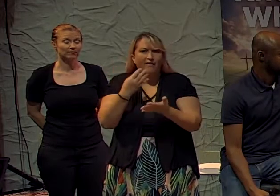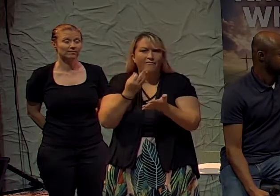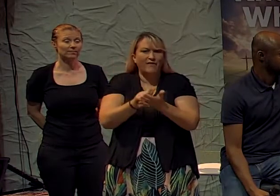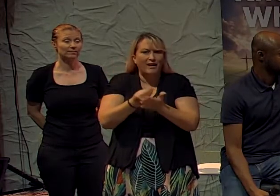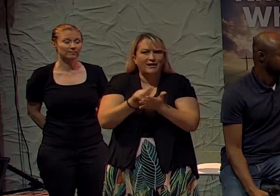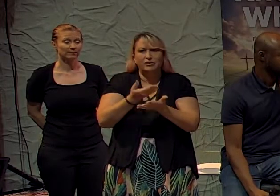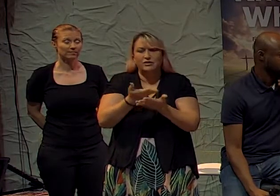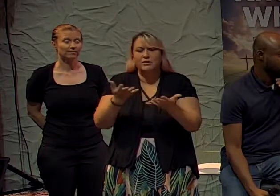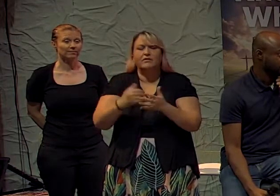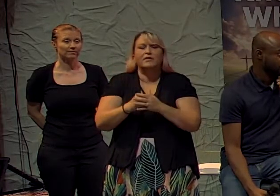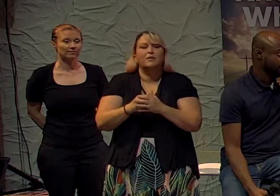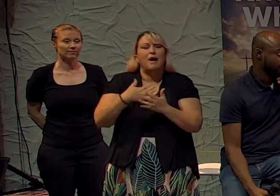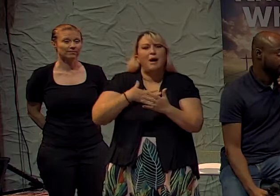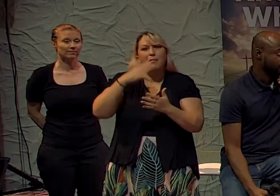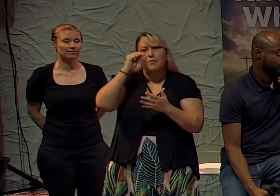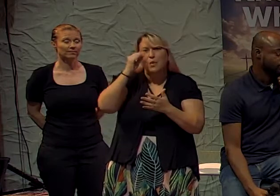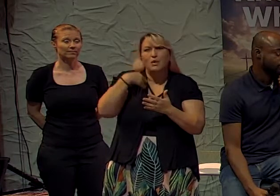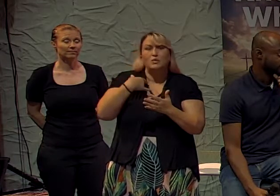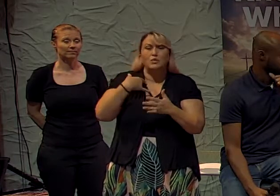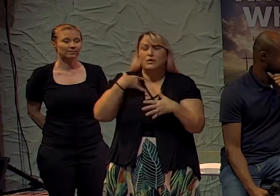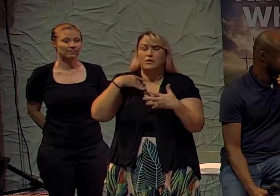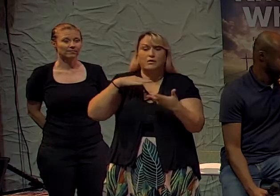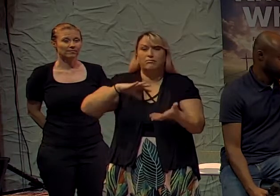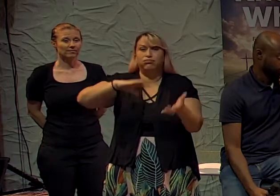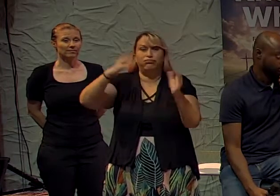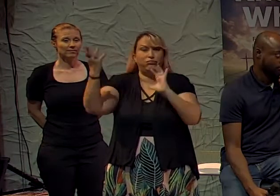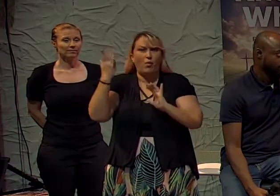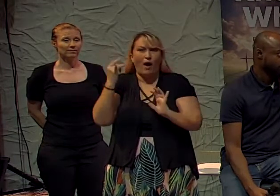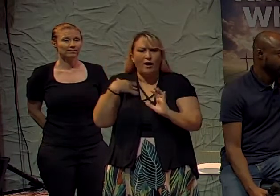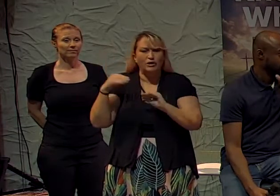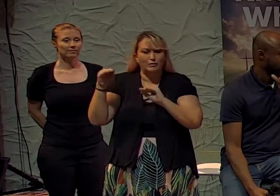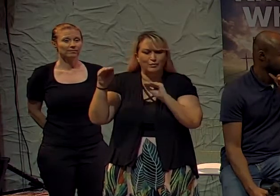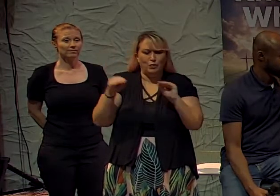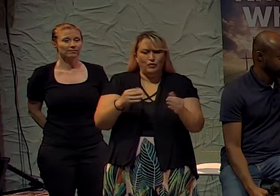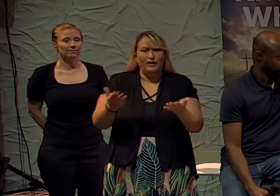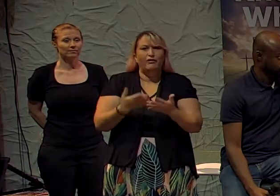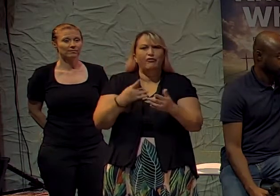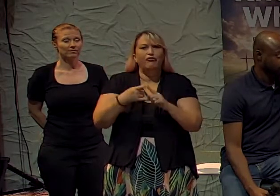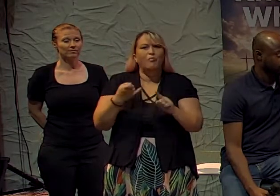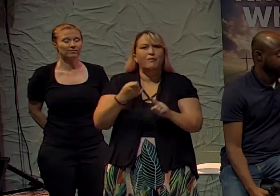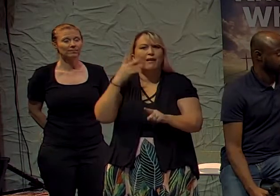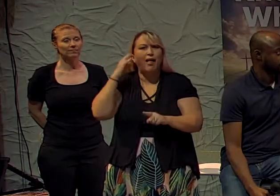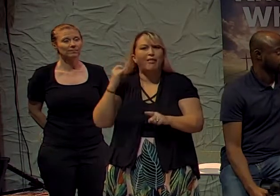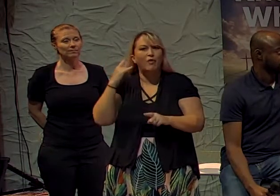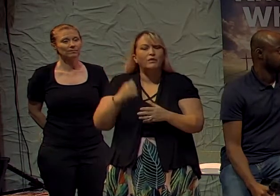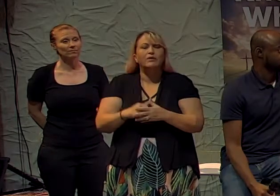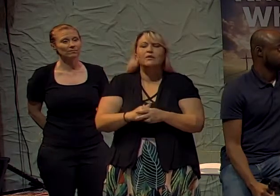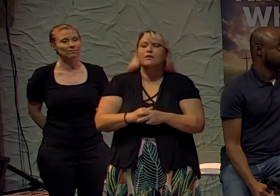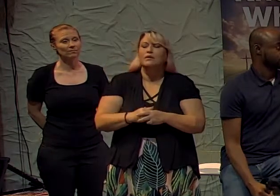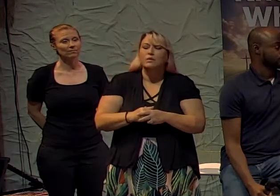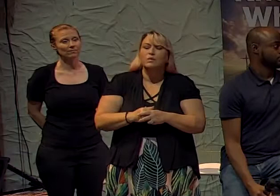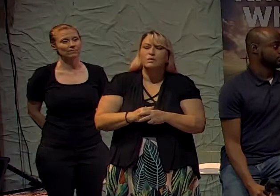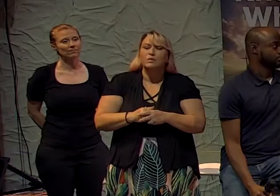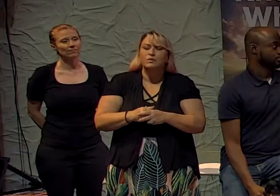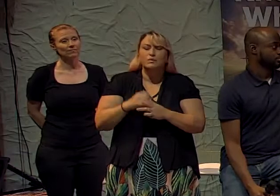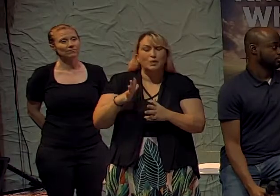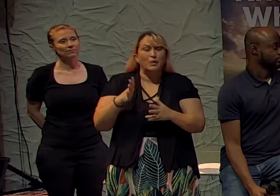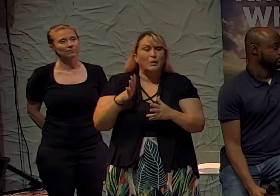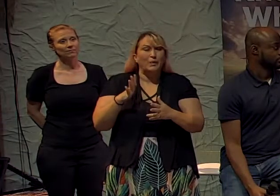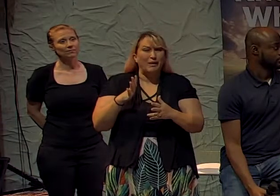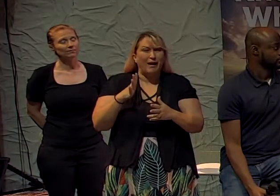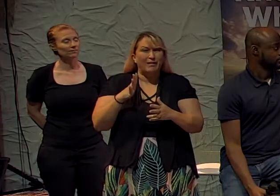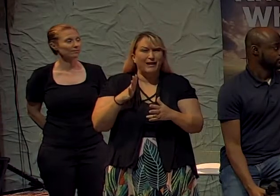disappointing. My boys were reeling because they had just moved from California. And then we kind of went into a mode of survival,